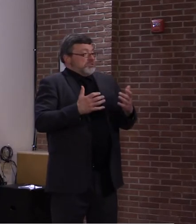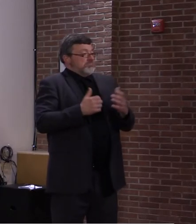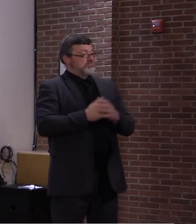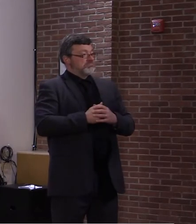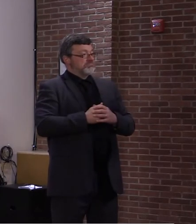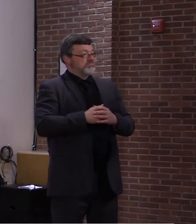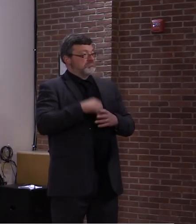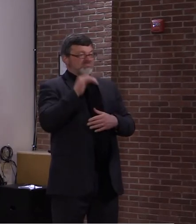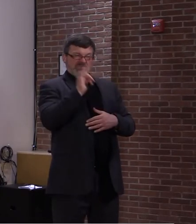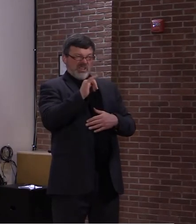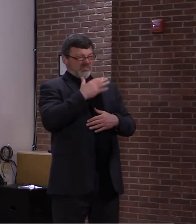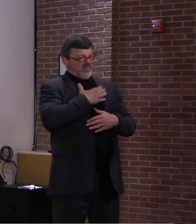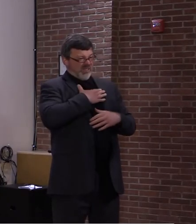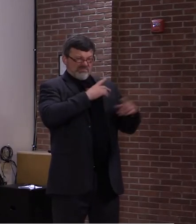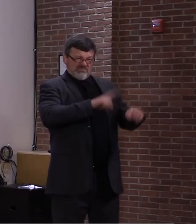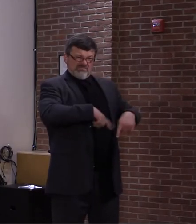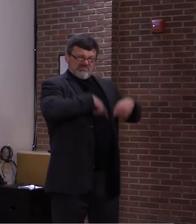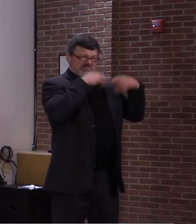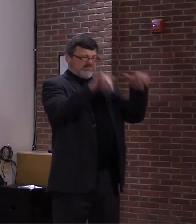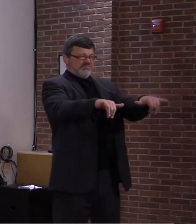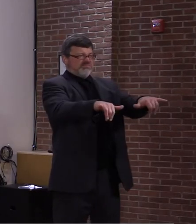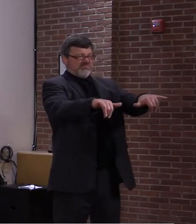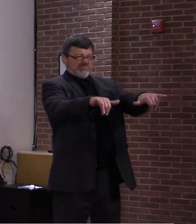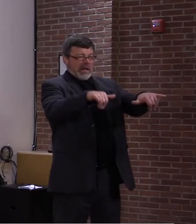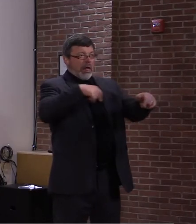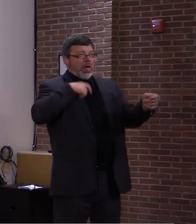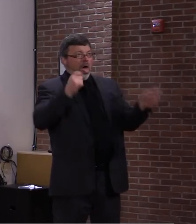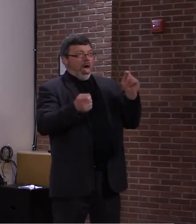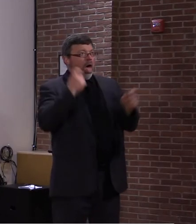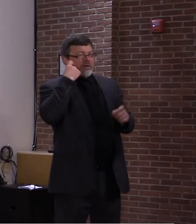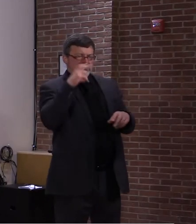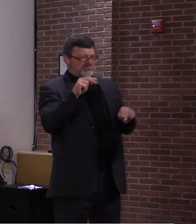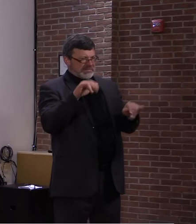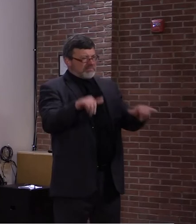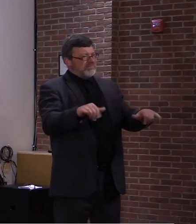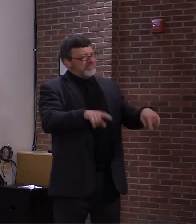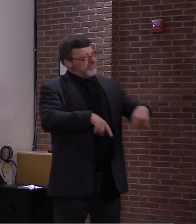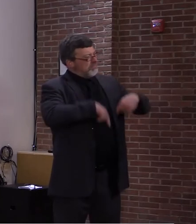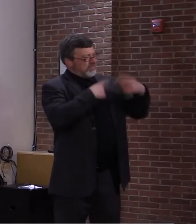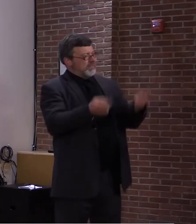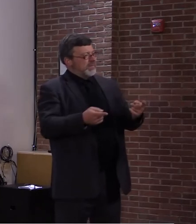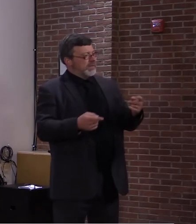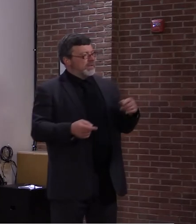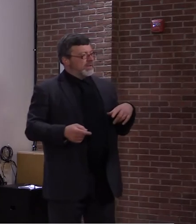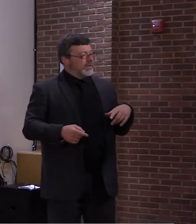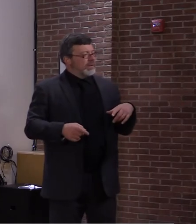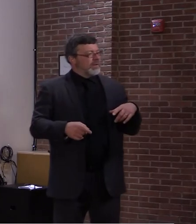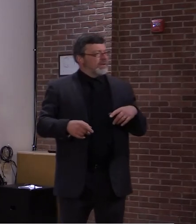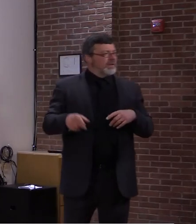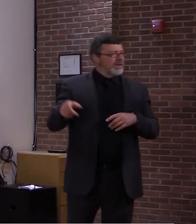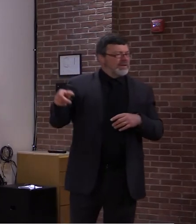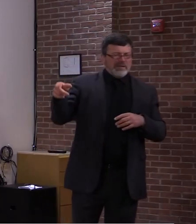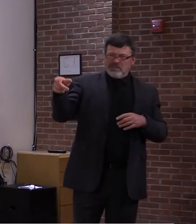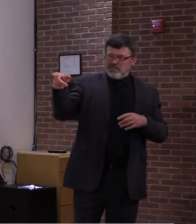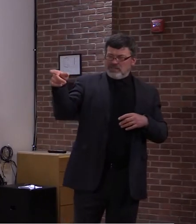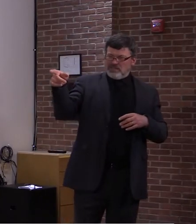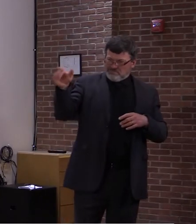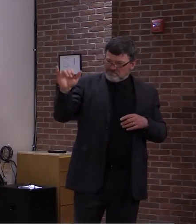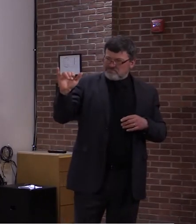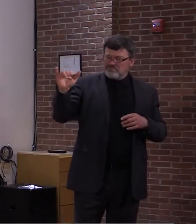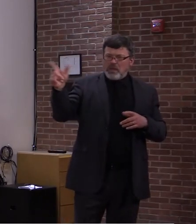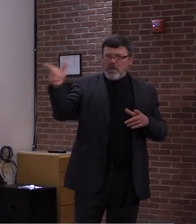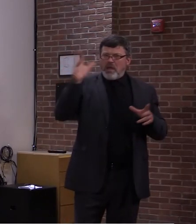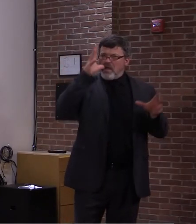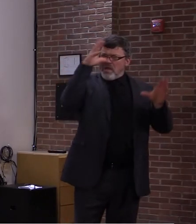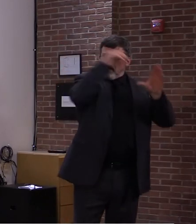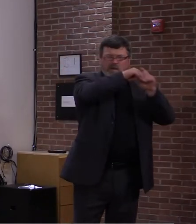my political career. Can you say why you don't participate in the Vermont Republican Party's